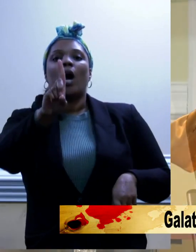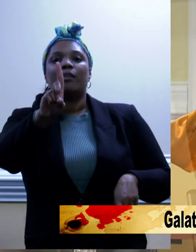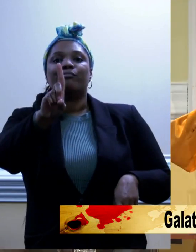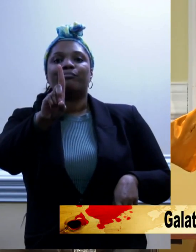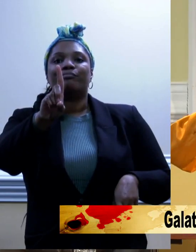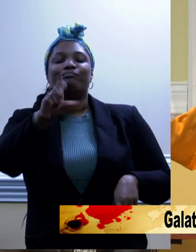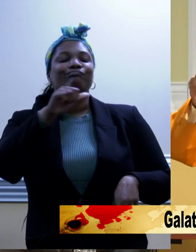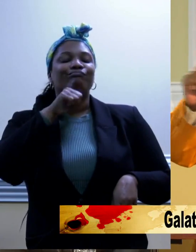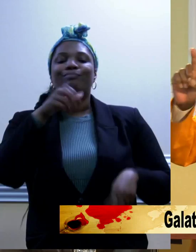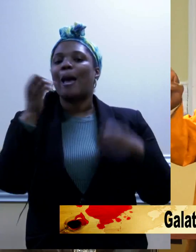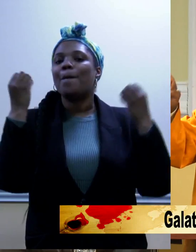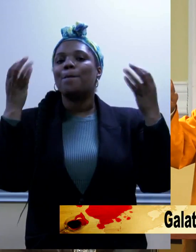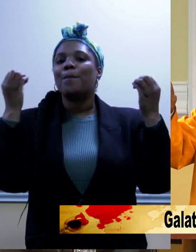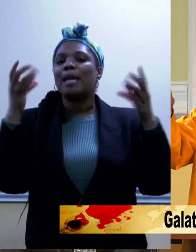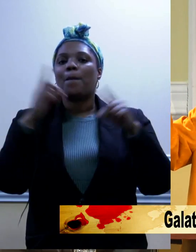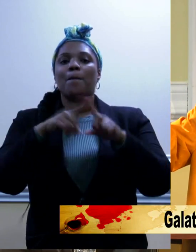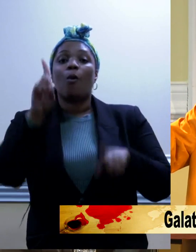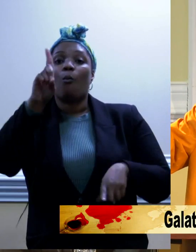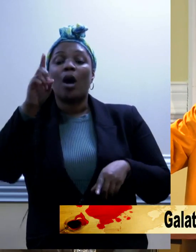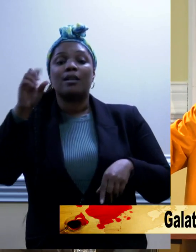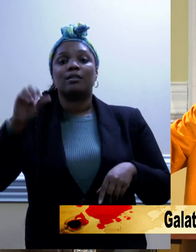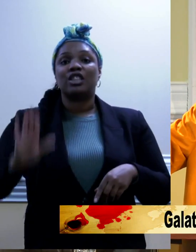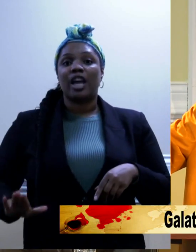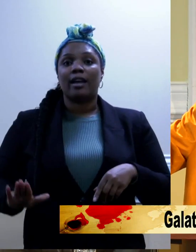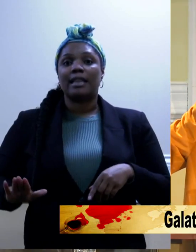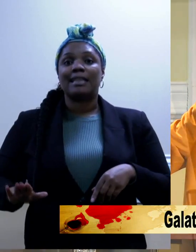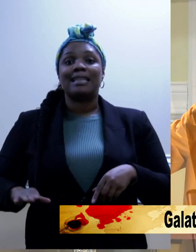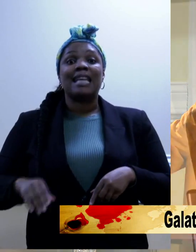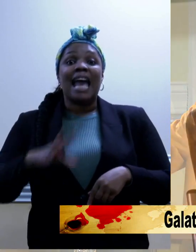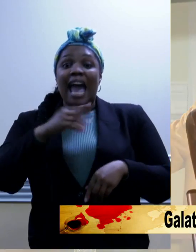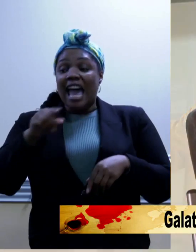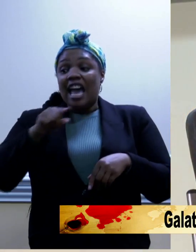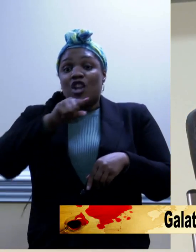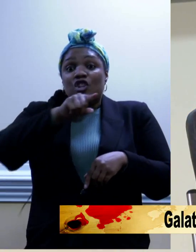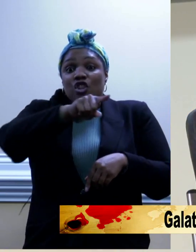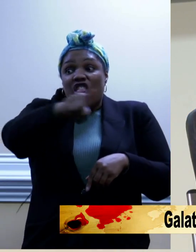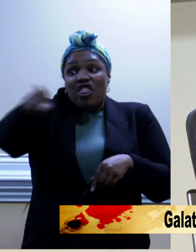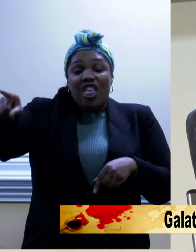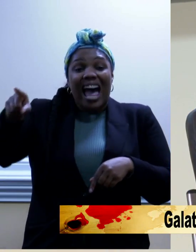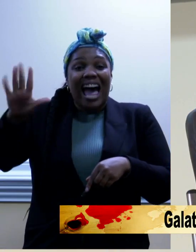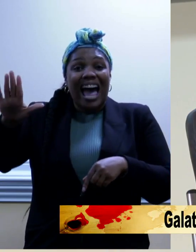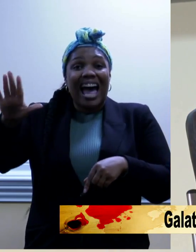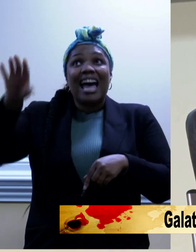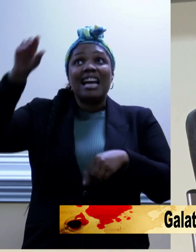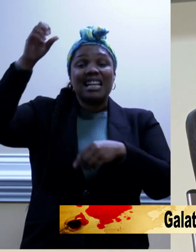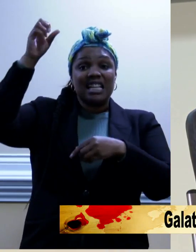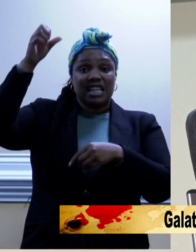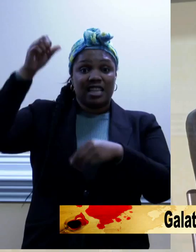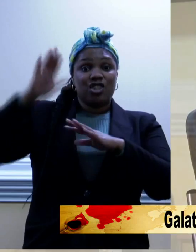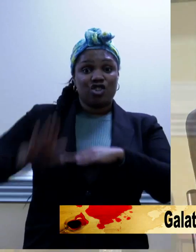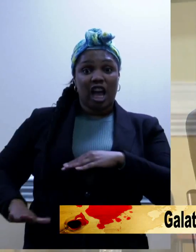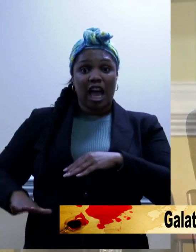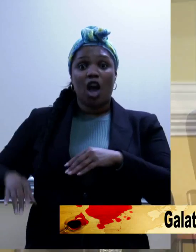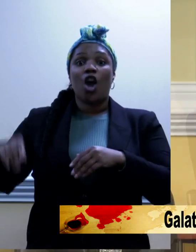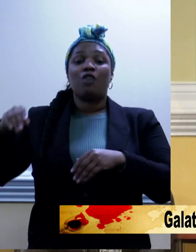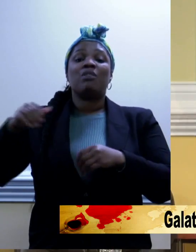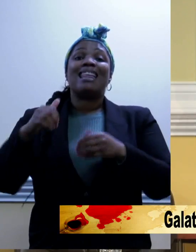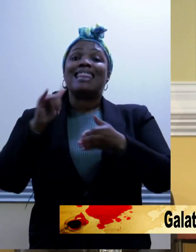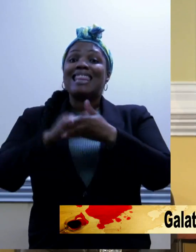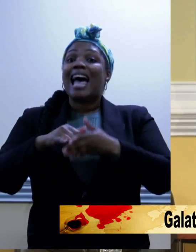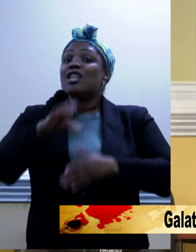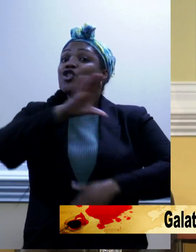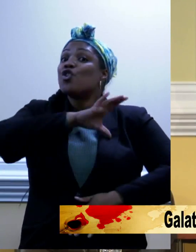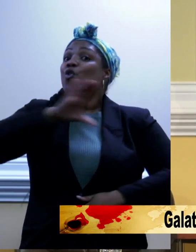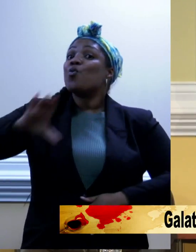to seize as of many, but as of one. And who was that? Go ahead. And to thy seed, which is Christ. So that is the seed there that he said all